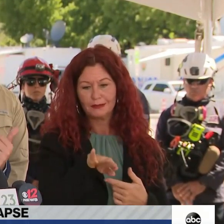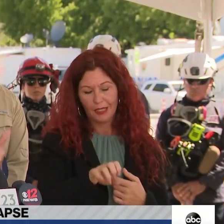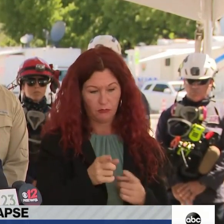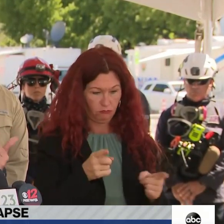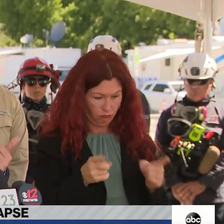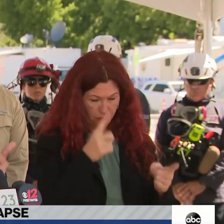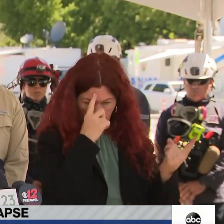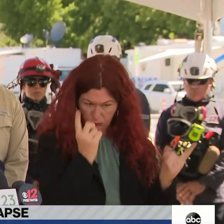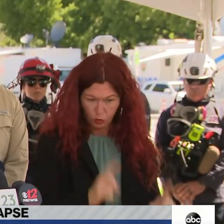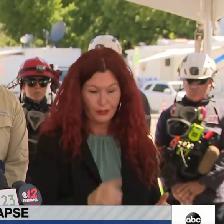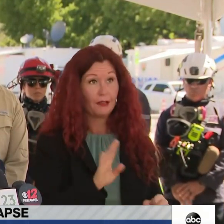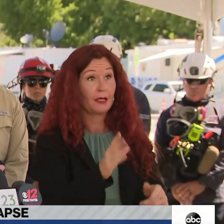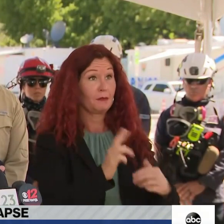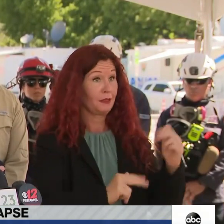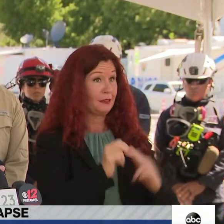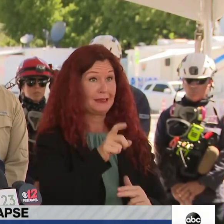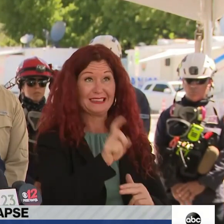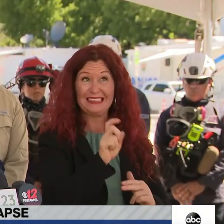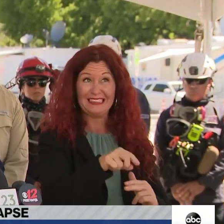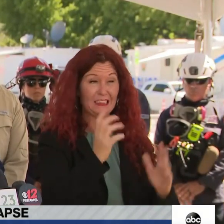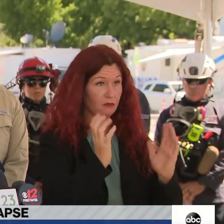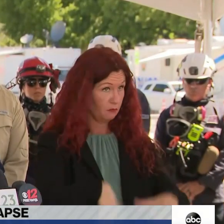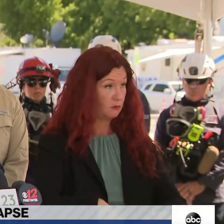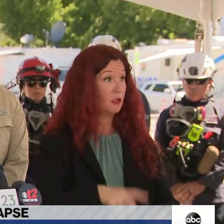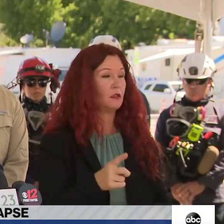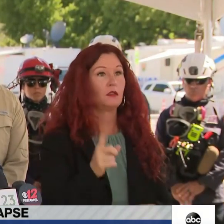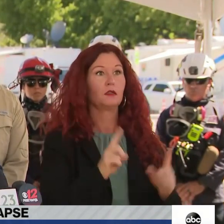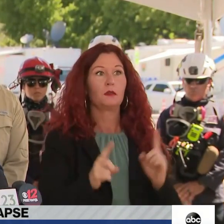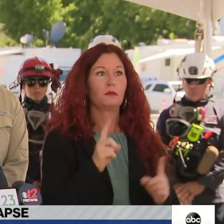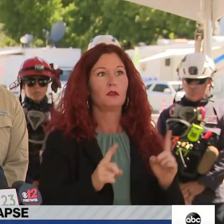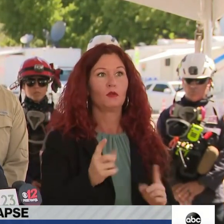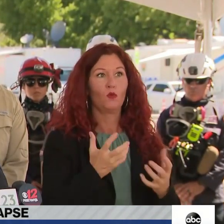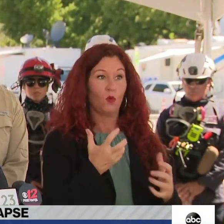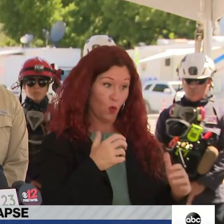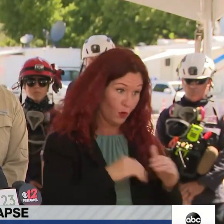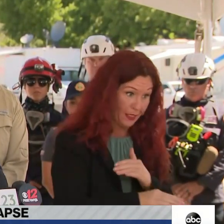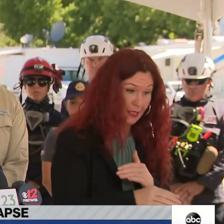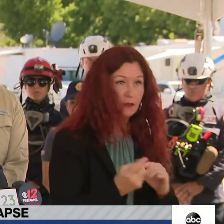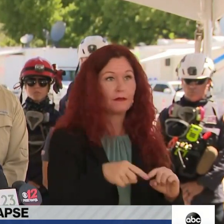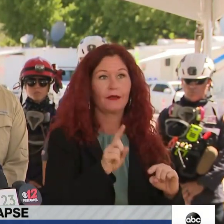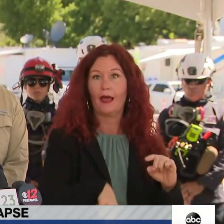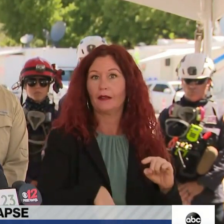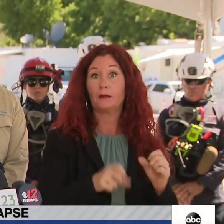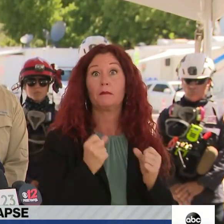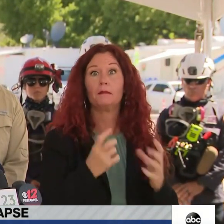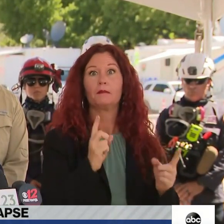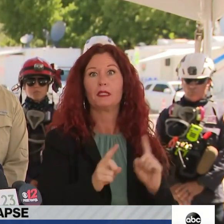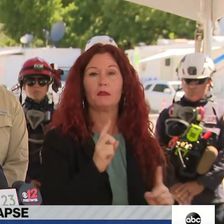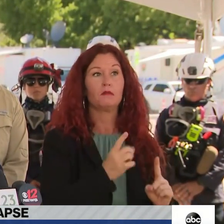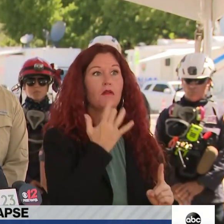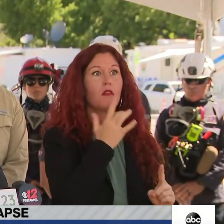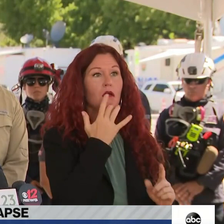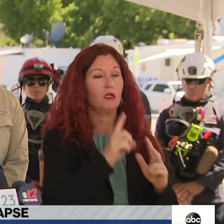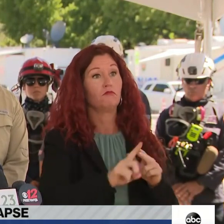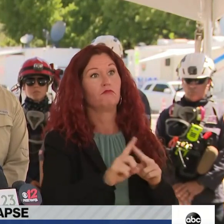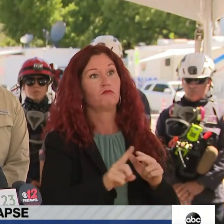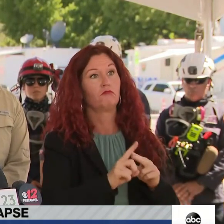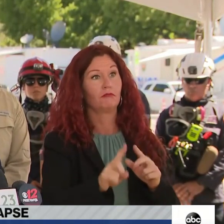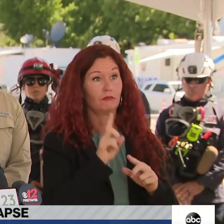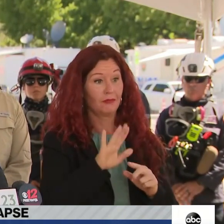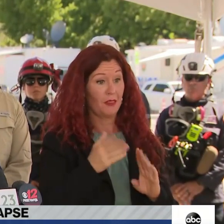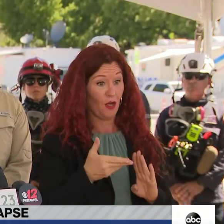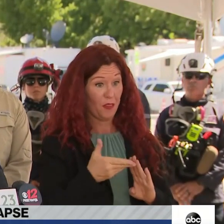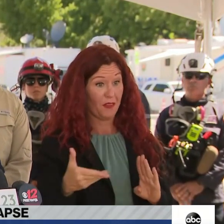that building is too unsafe to let people go back in. I know there's a lot of people who were able to get out, fortunately, who have things there. We're